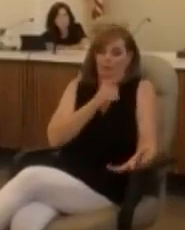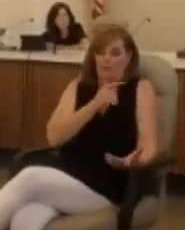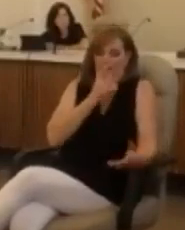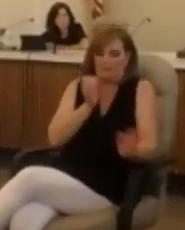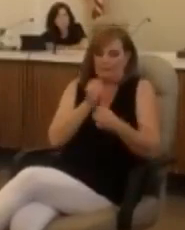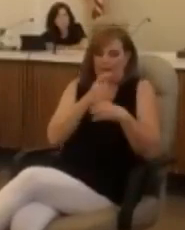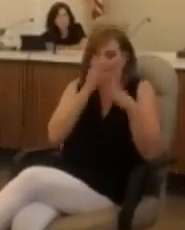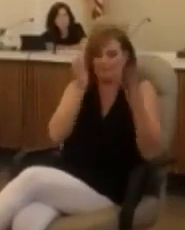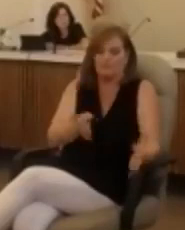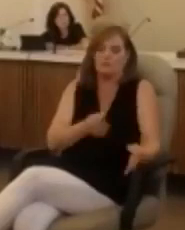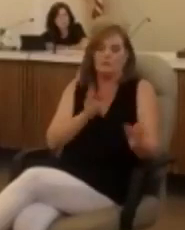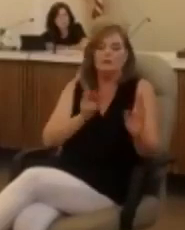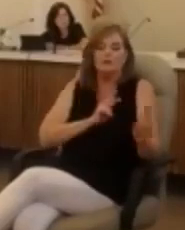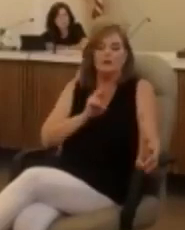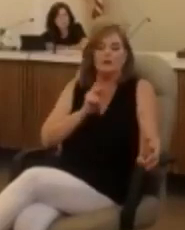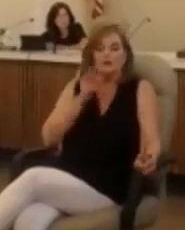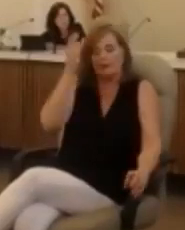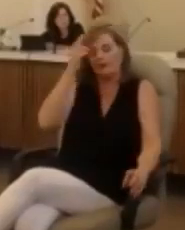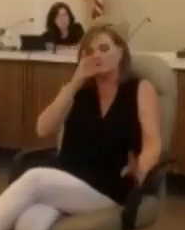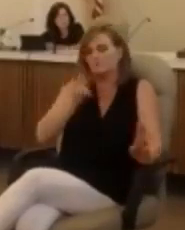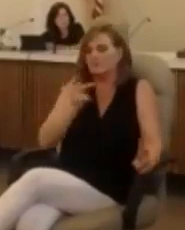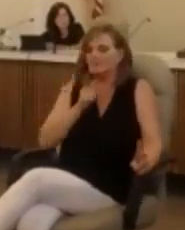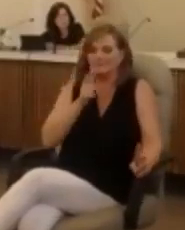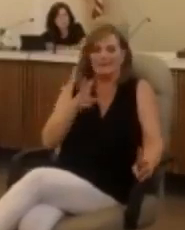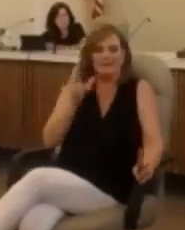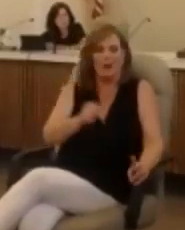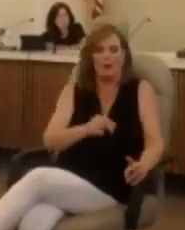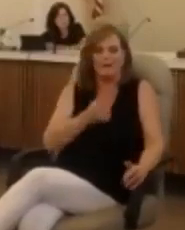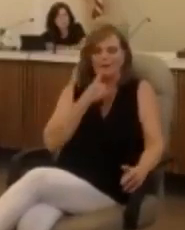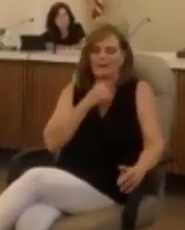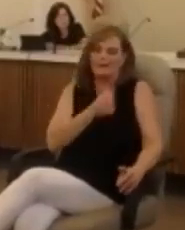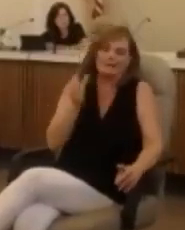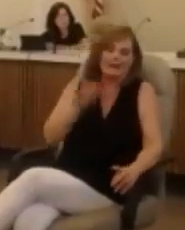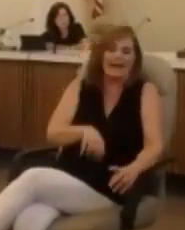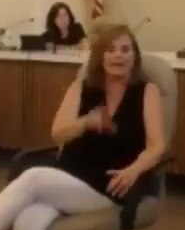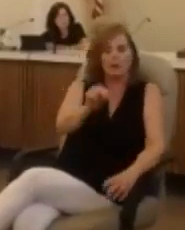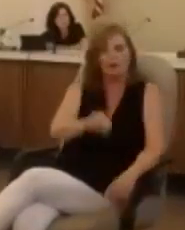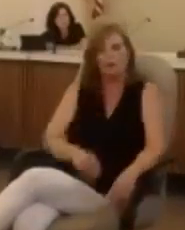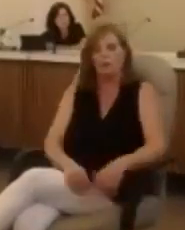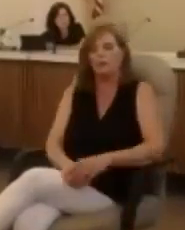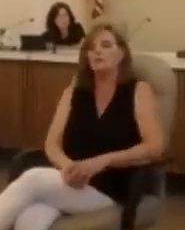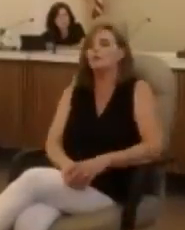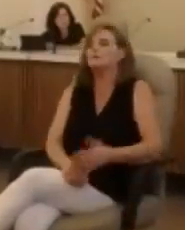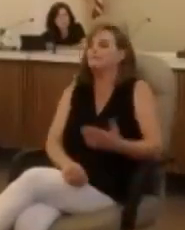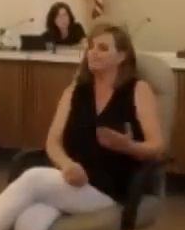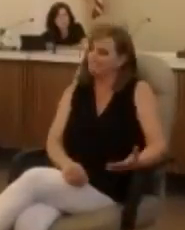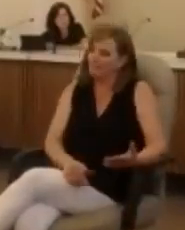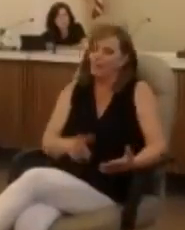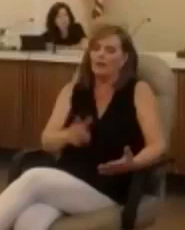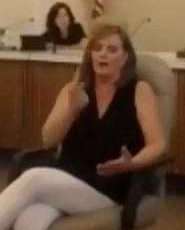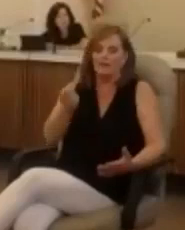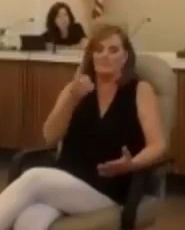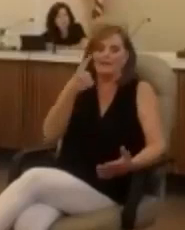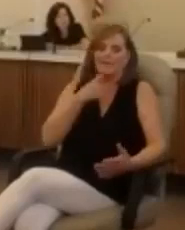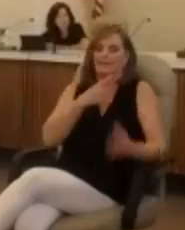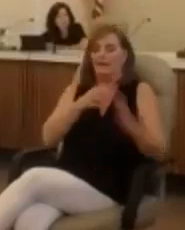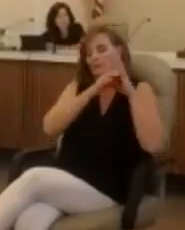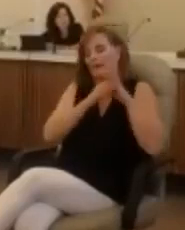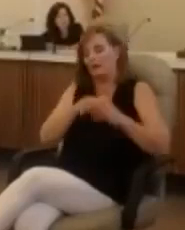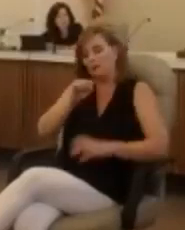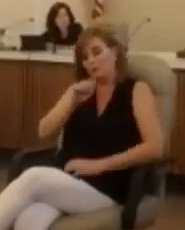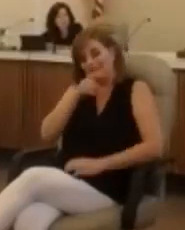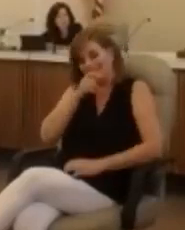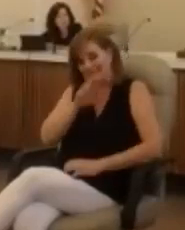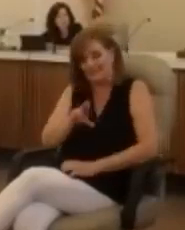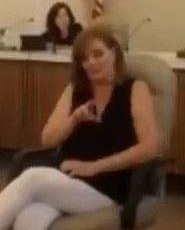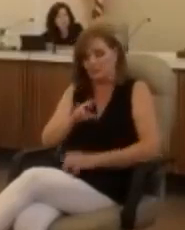because these people said no, can we deny them? No. What happens is that can be taken into account on the seeker basis from